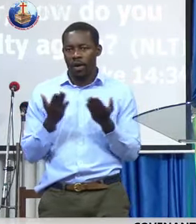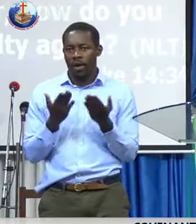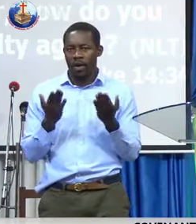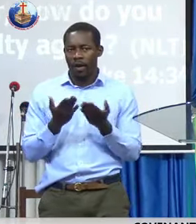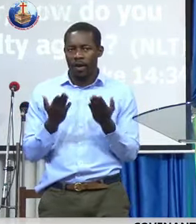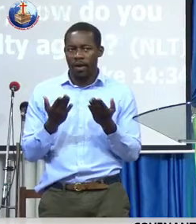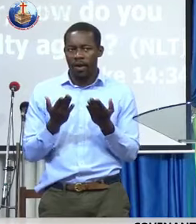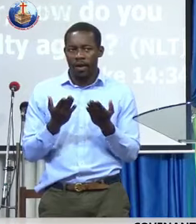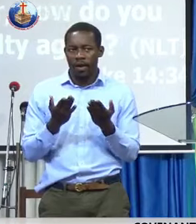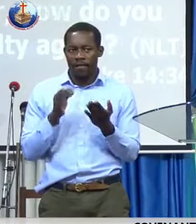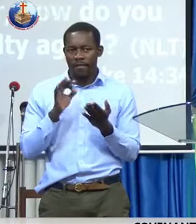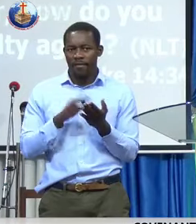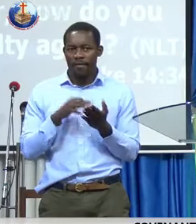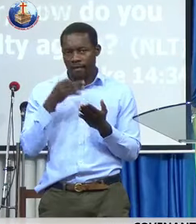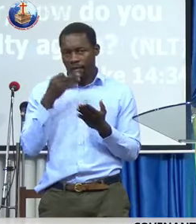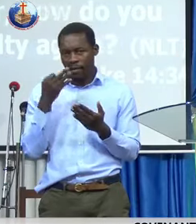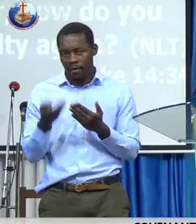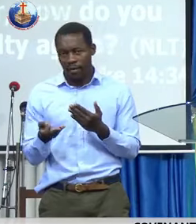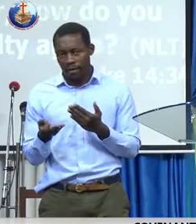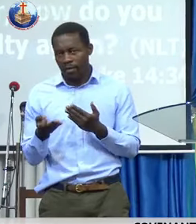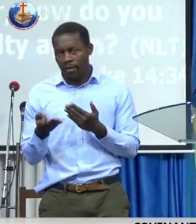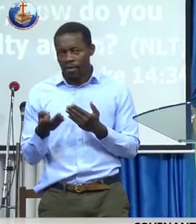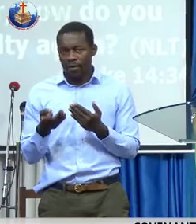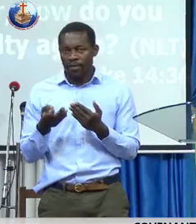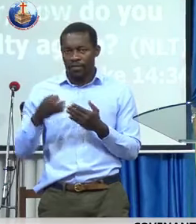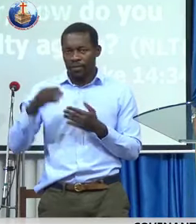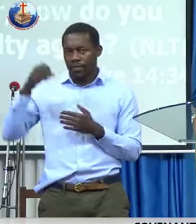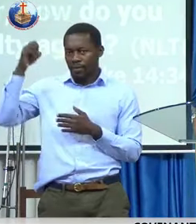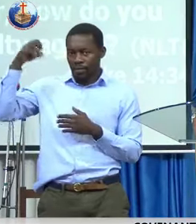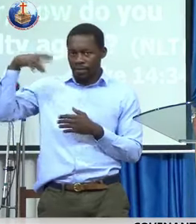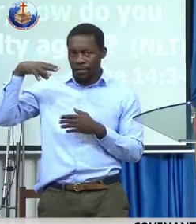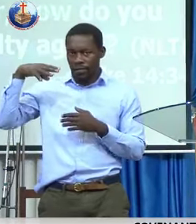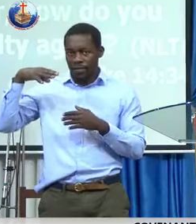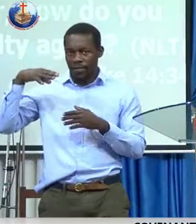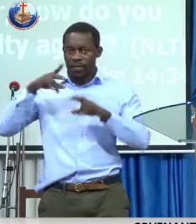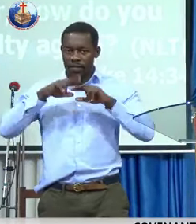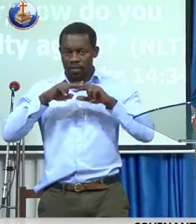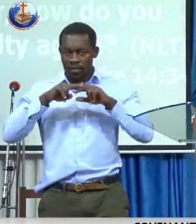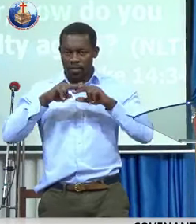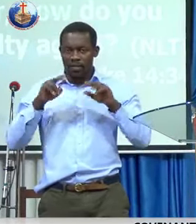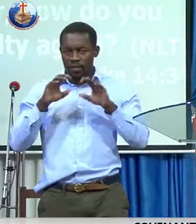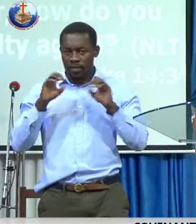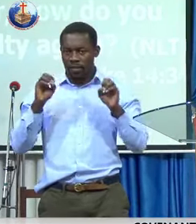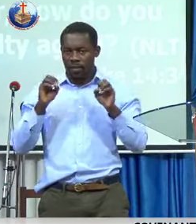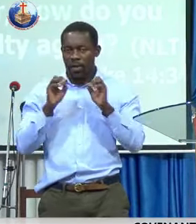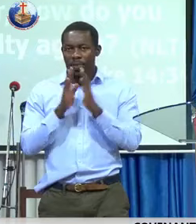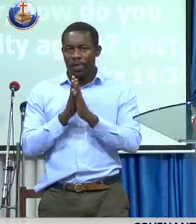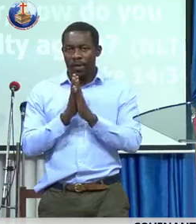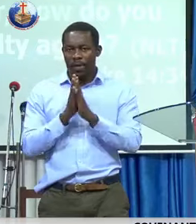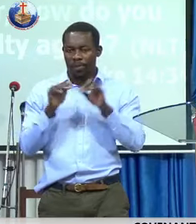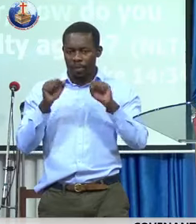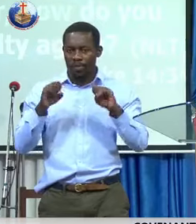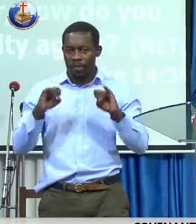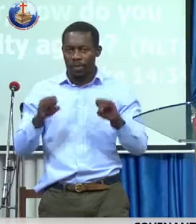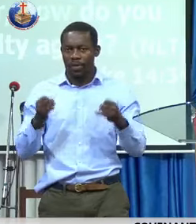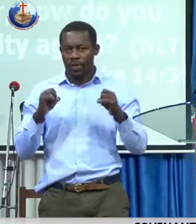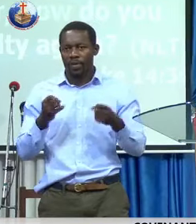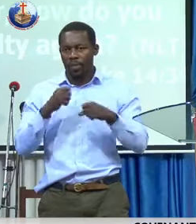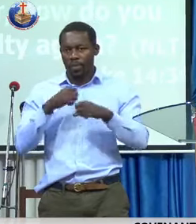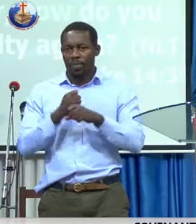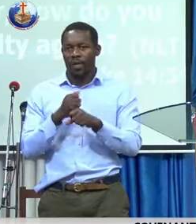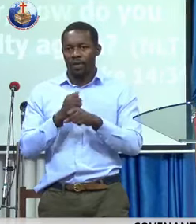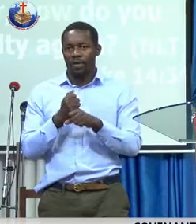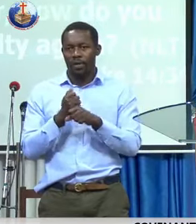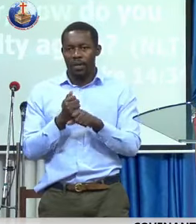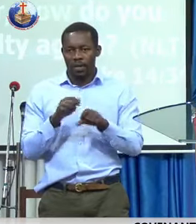your standards as the salt and the light. Father, I pray, renew within us,